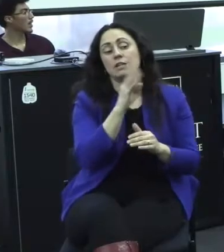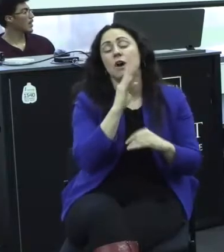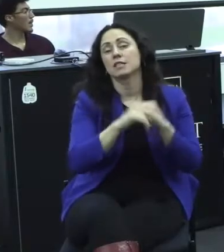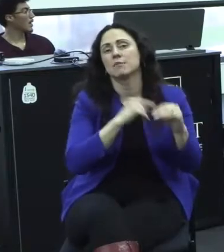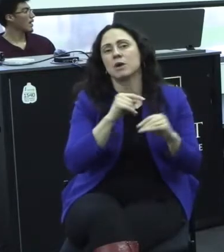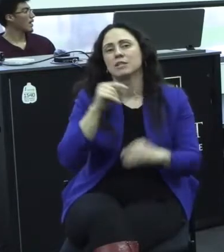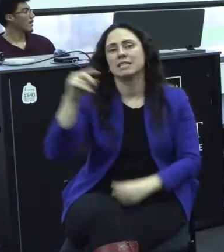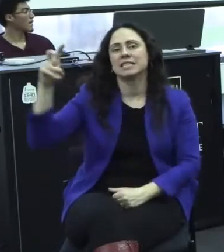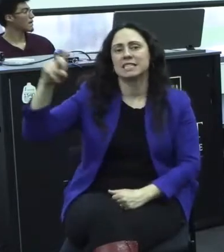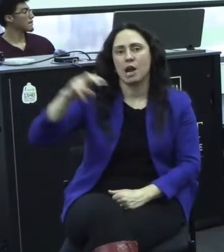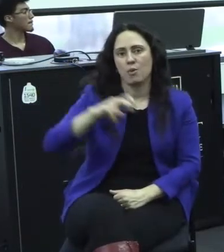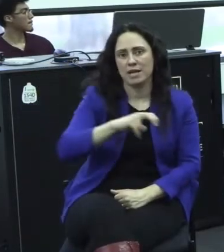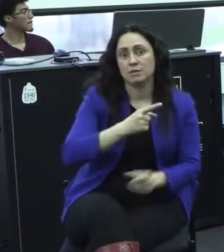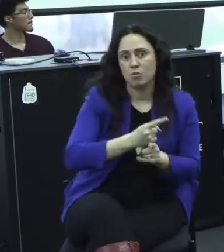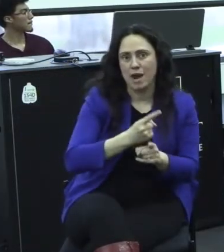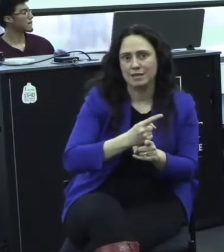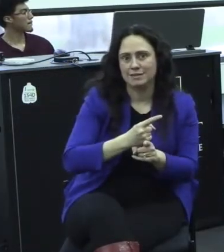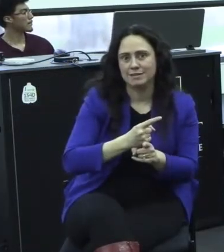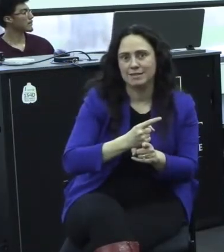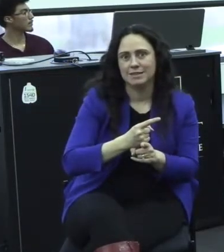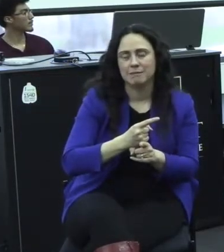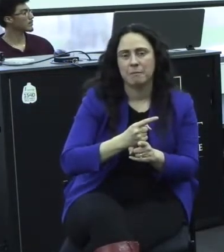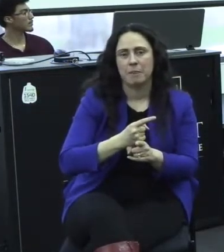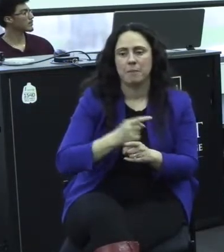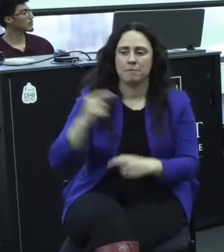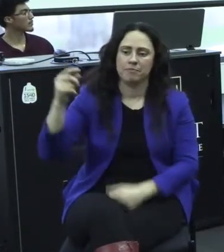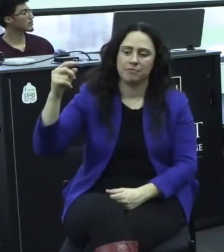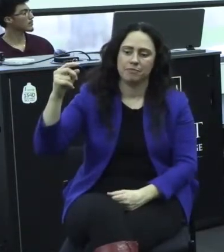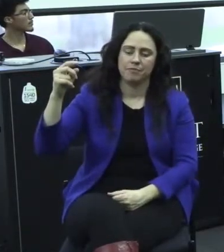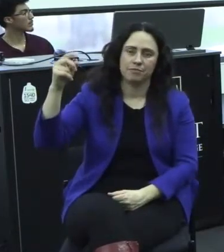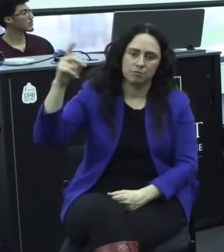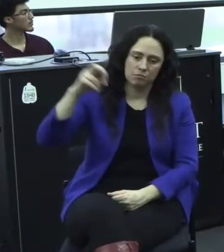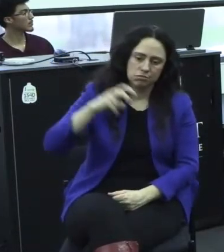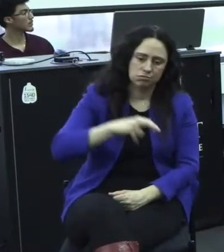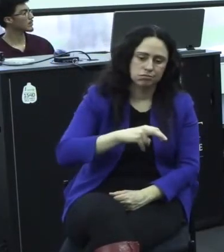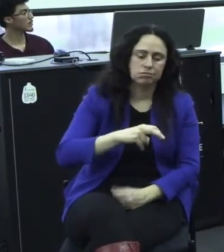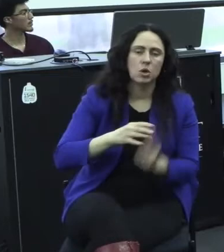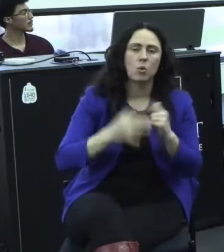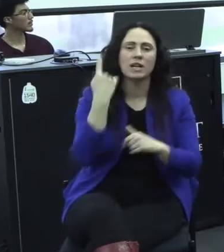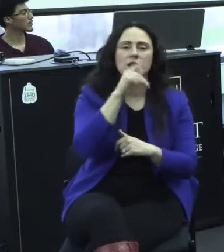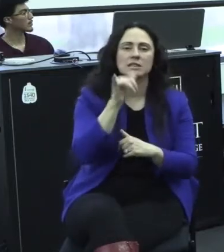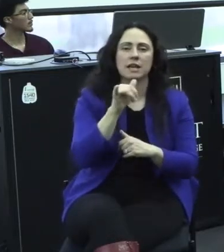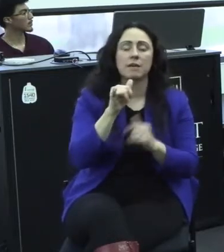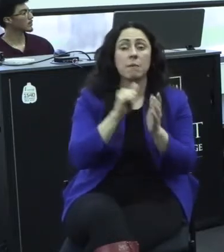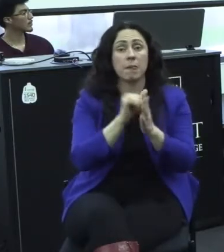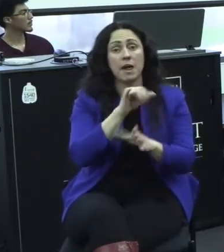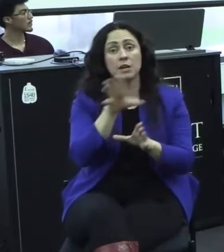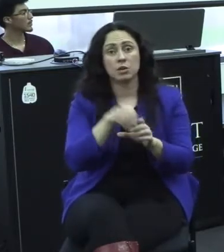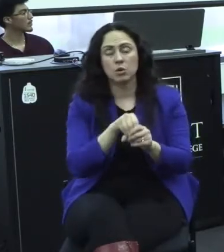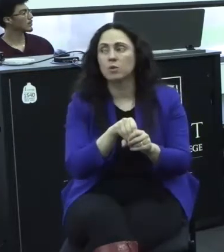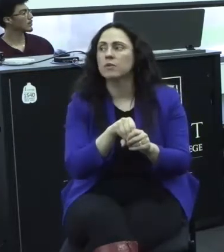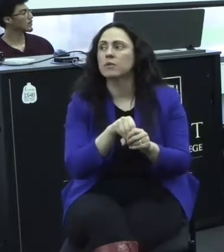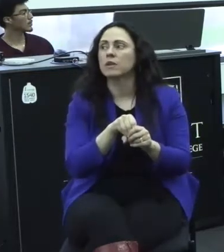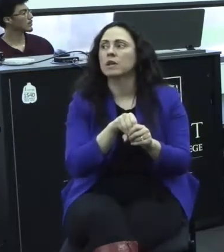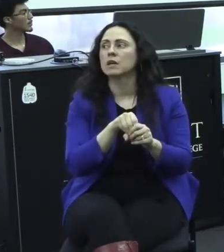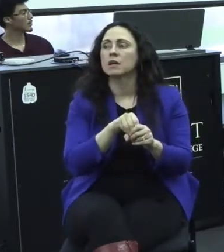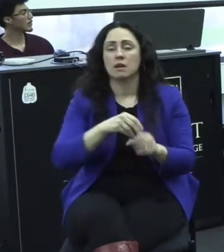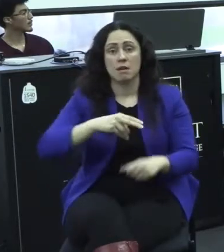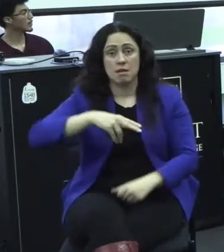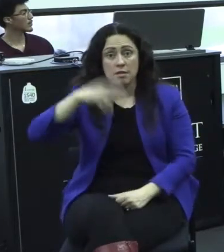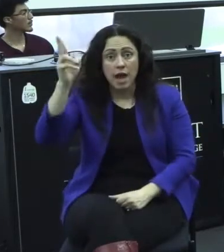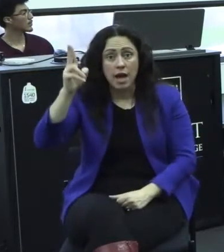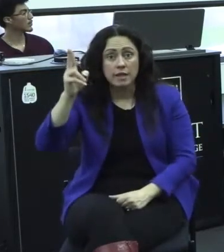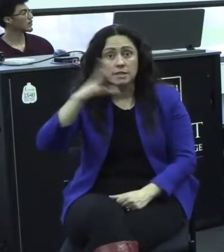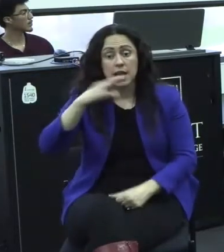is stairways, right, and what vertical circulation looks like. So that includes the height